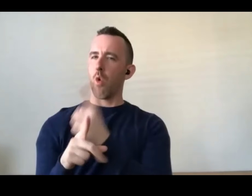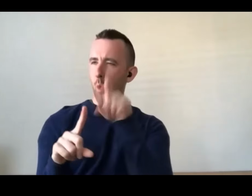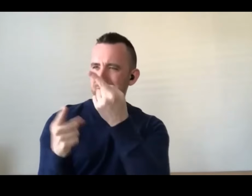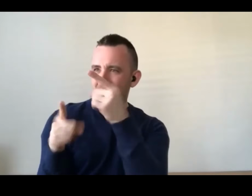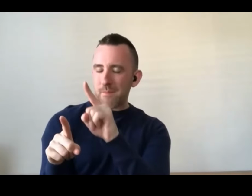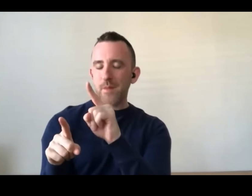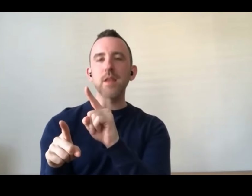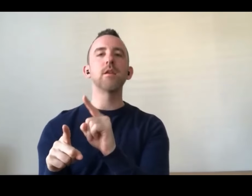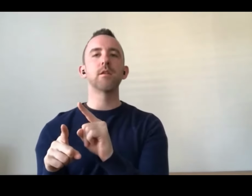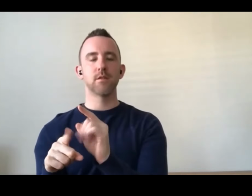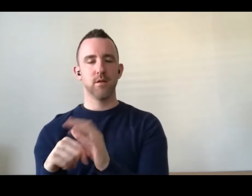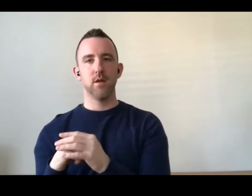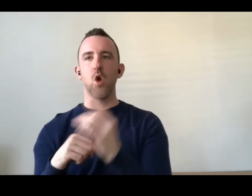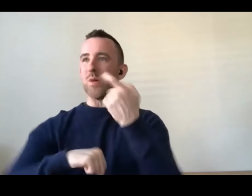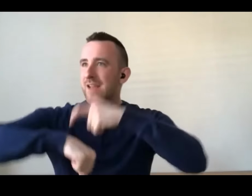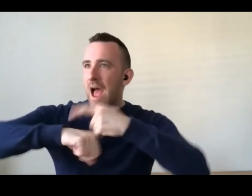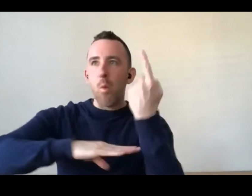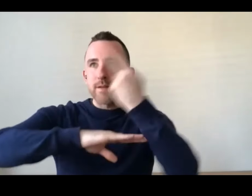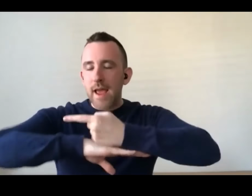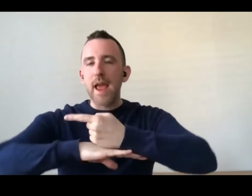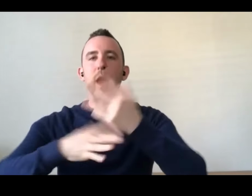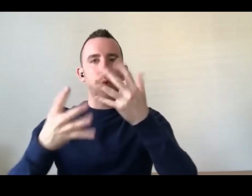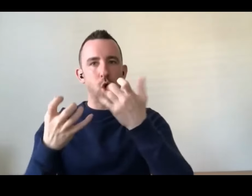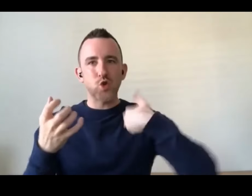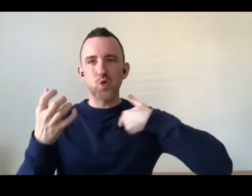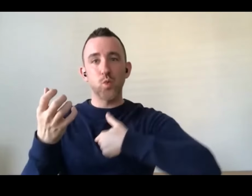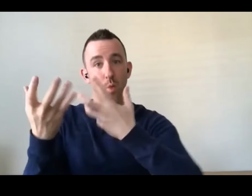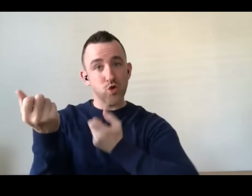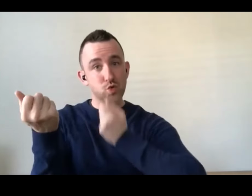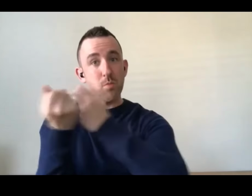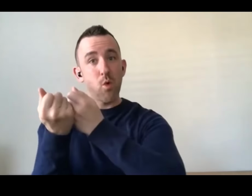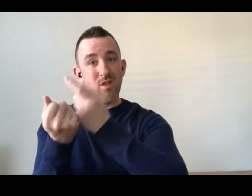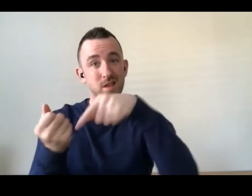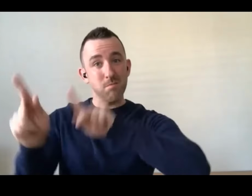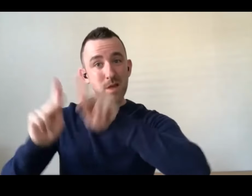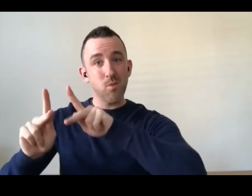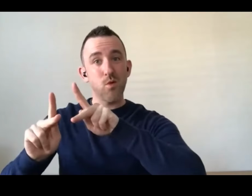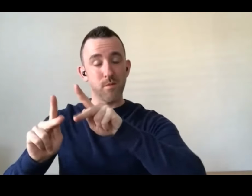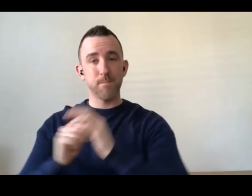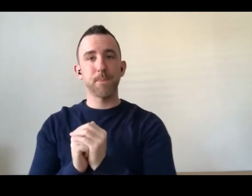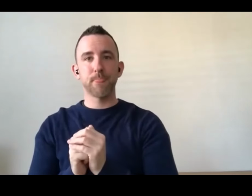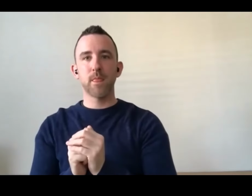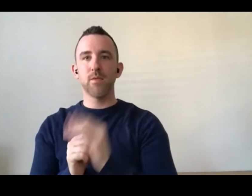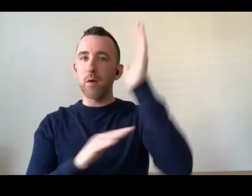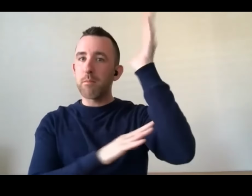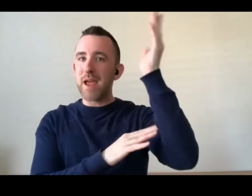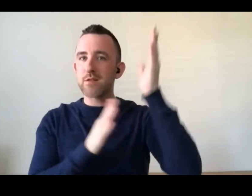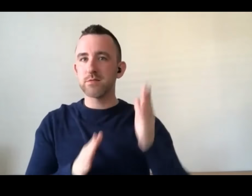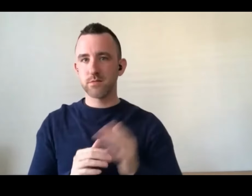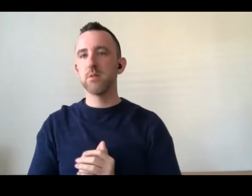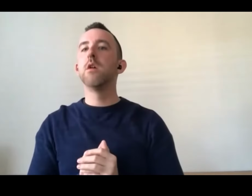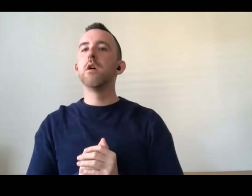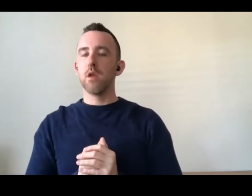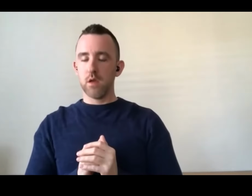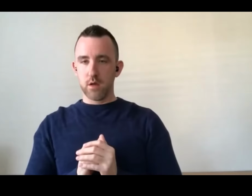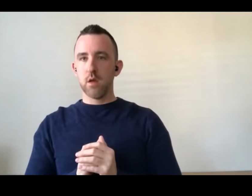love to have you there, and we'll love to support the people that we're bringing in. We are committed to making sure that our hunt panelists represent a